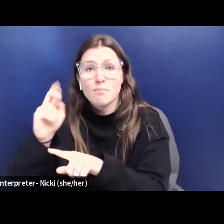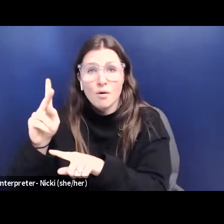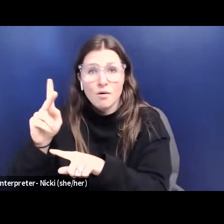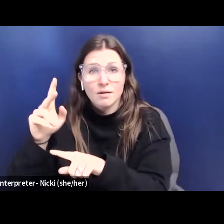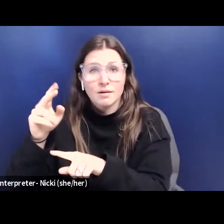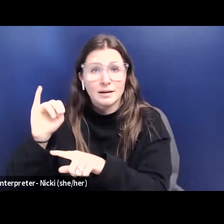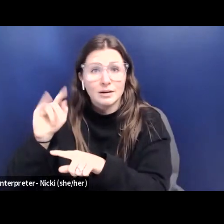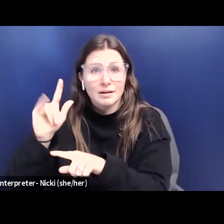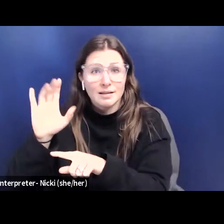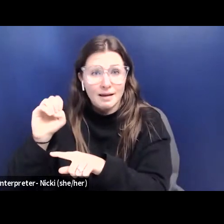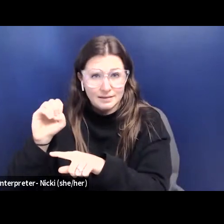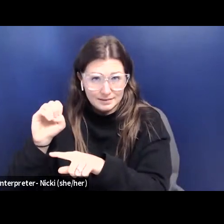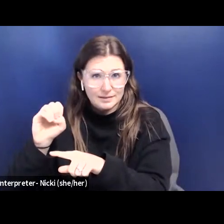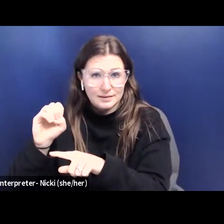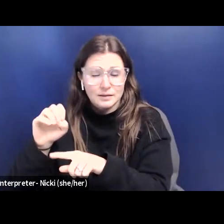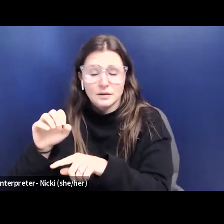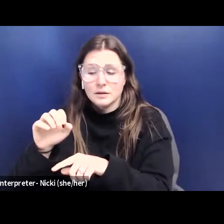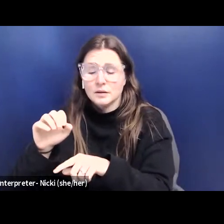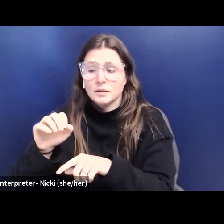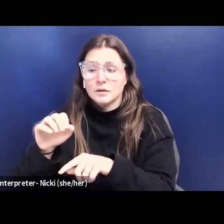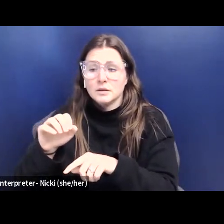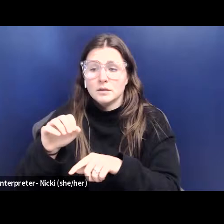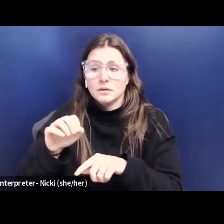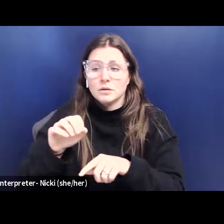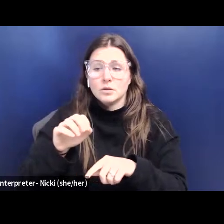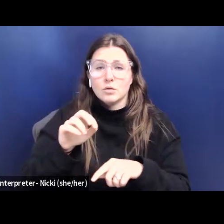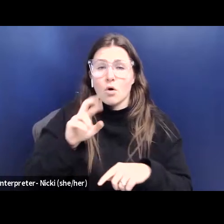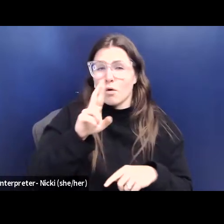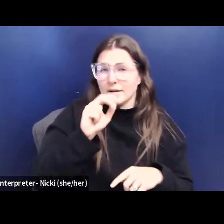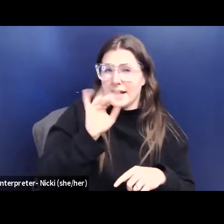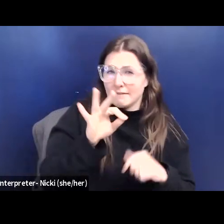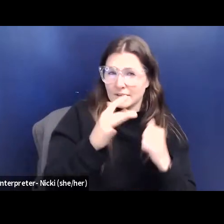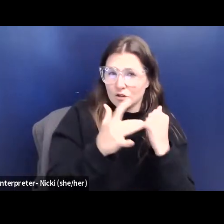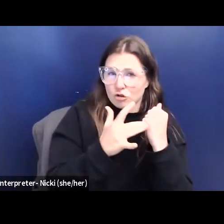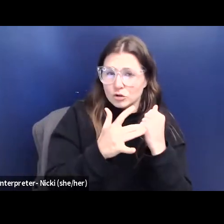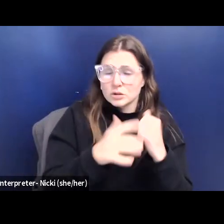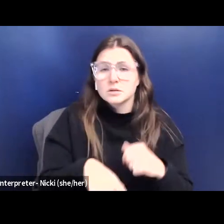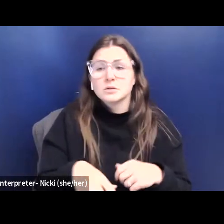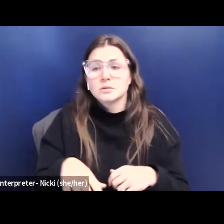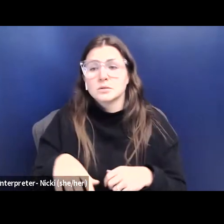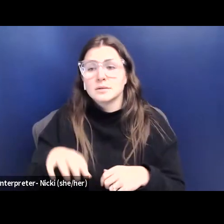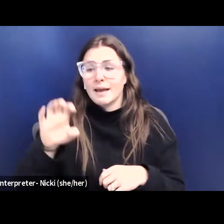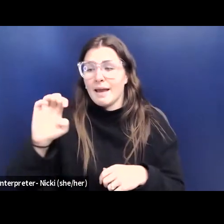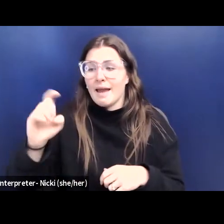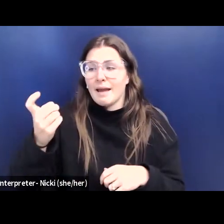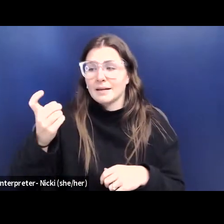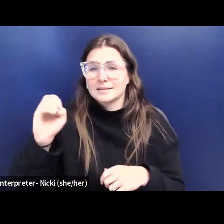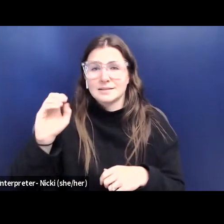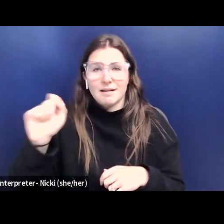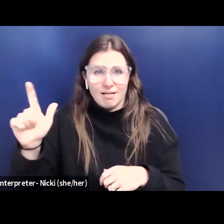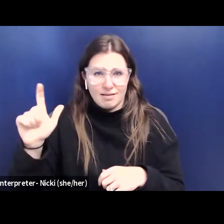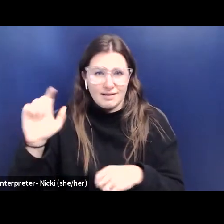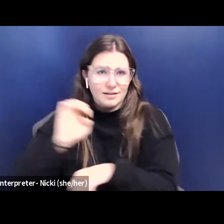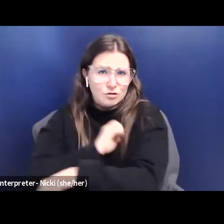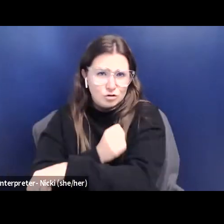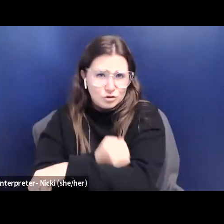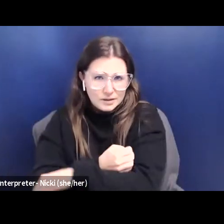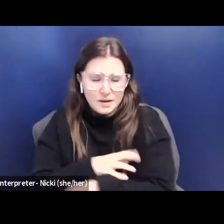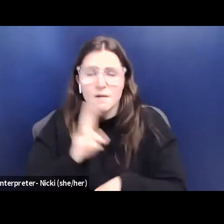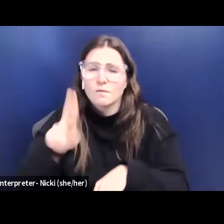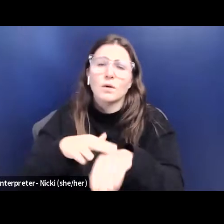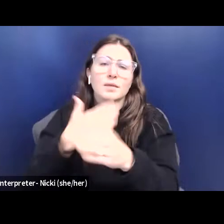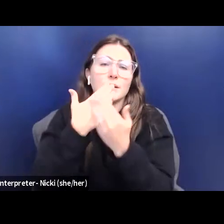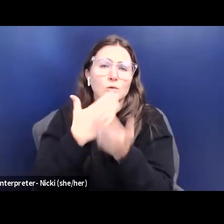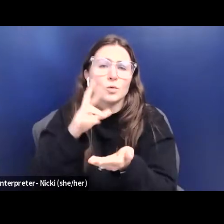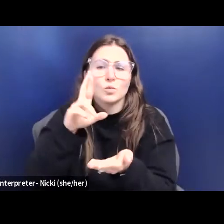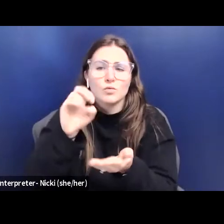Foundation, Reef Technology, Seward Co-op, and Exo Energy. And of course, thank you to Rare Productions,